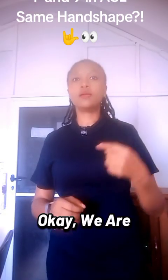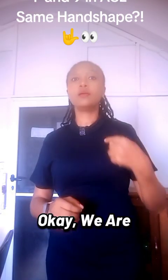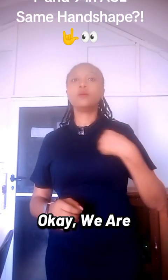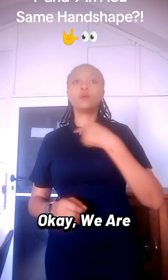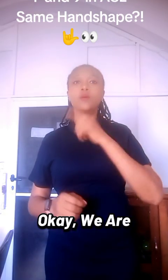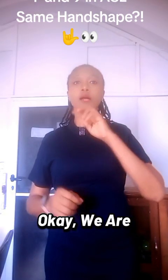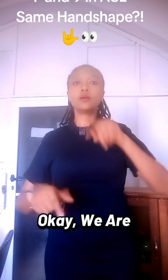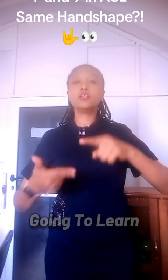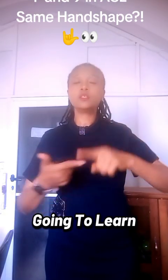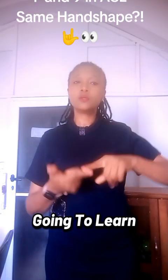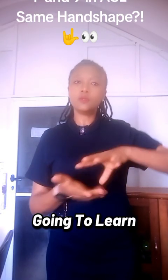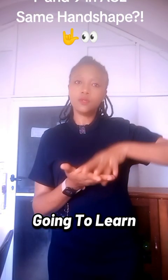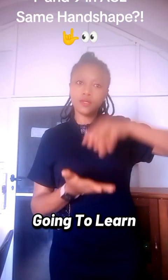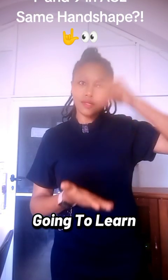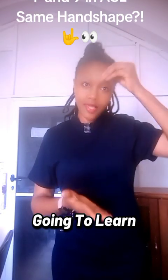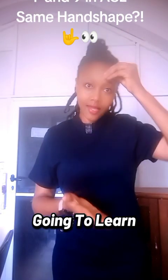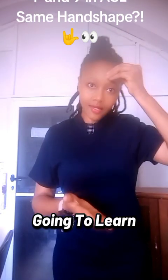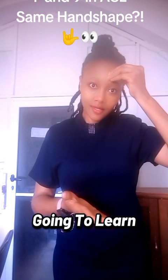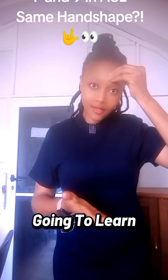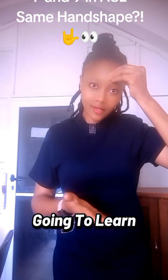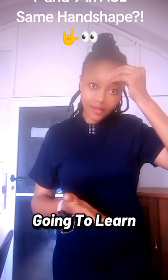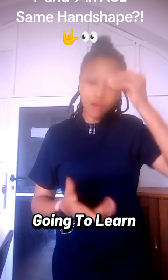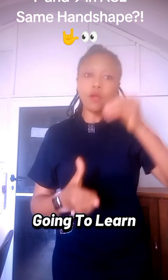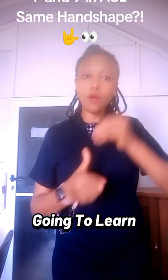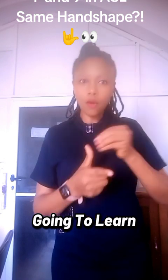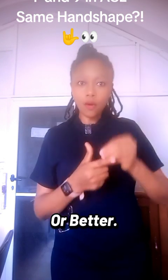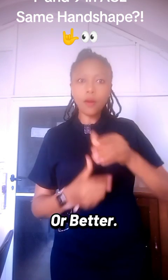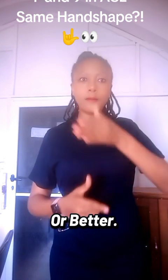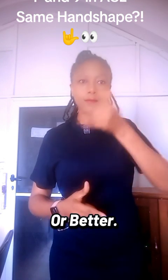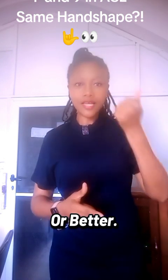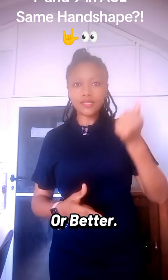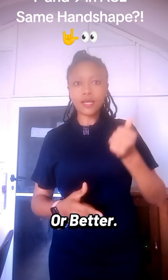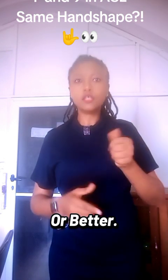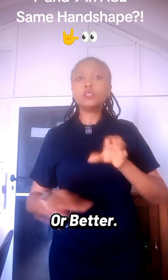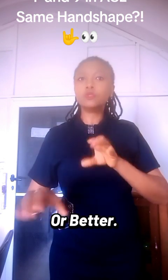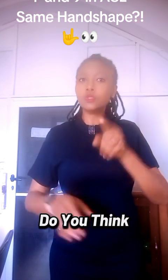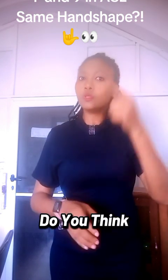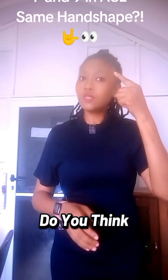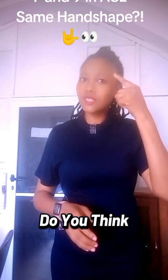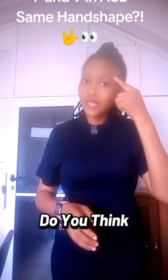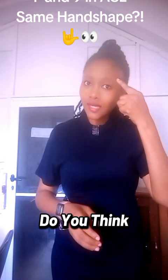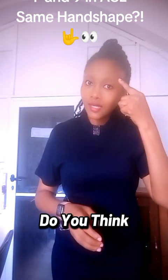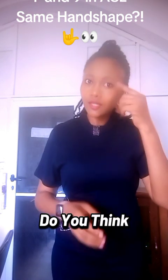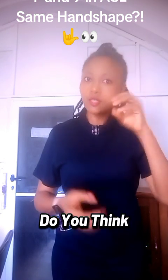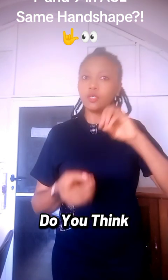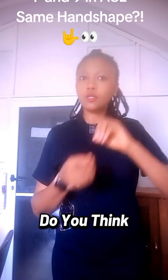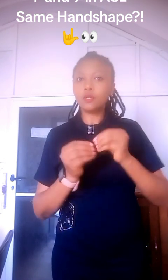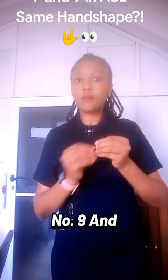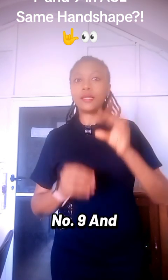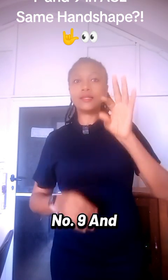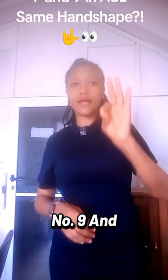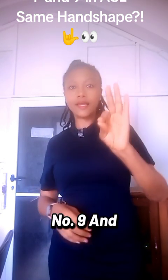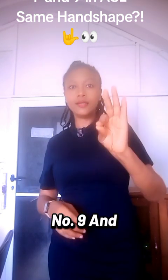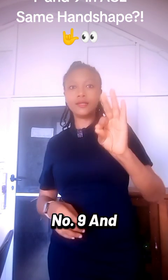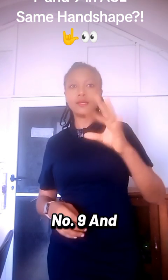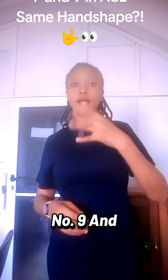Okay, we are going to learn, or better, do you think number 9